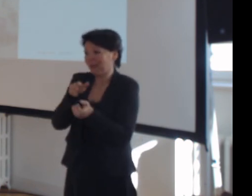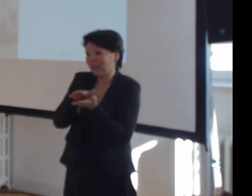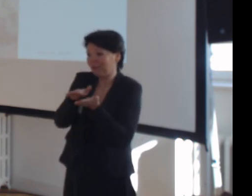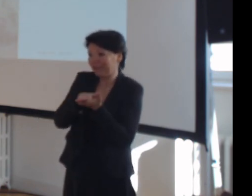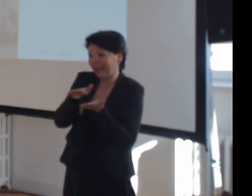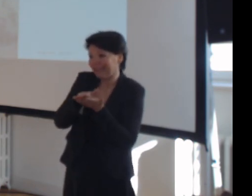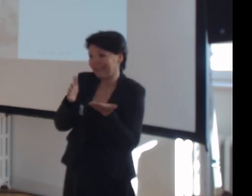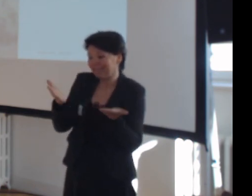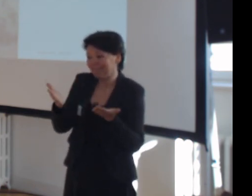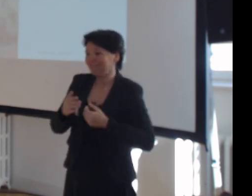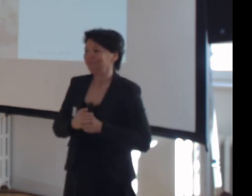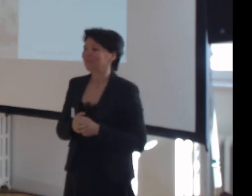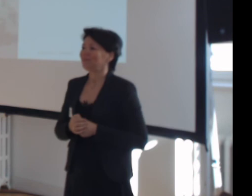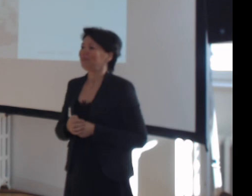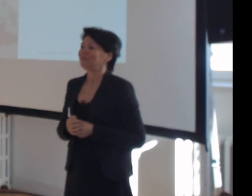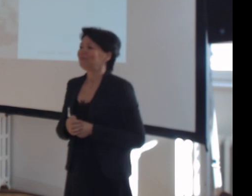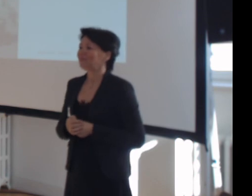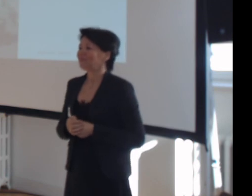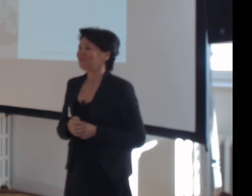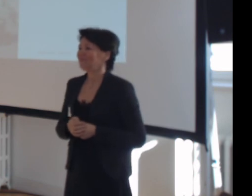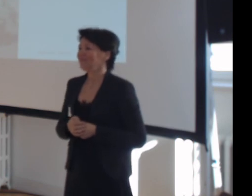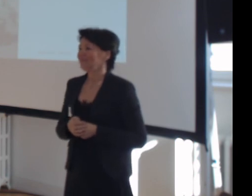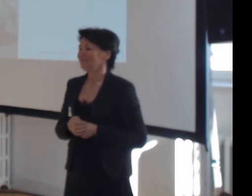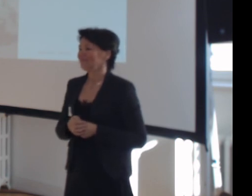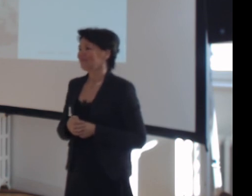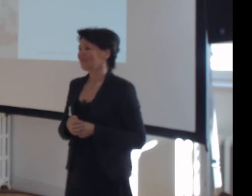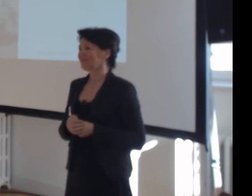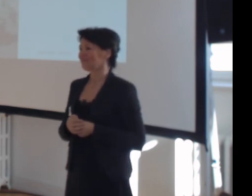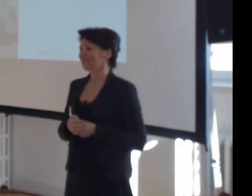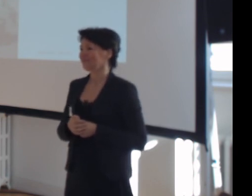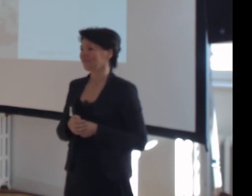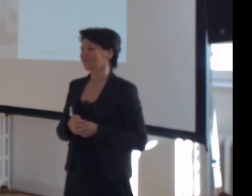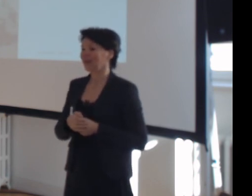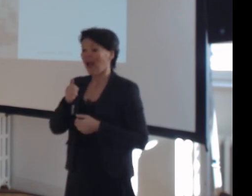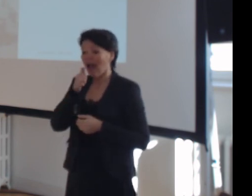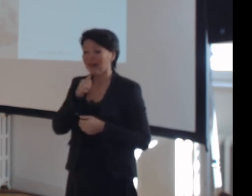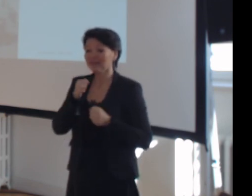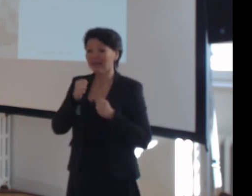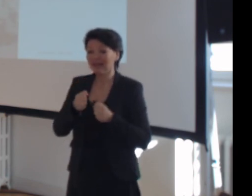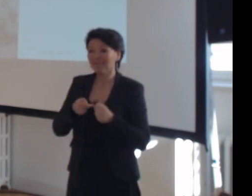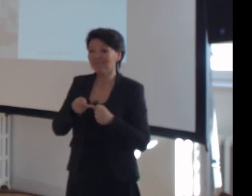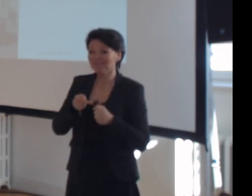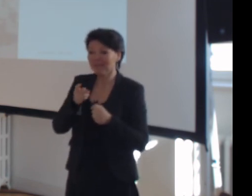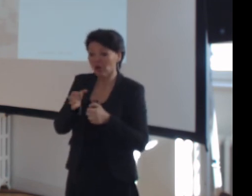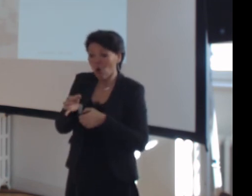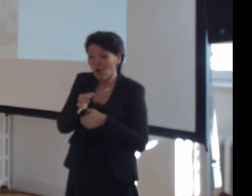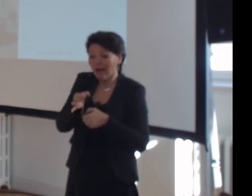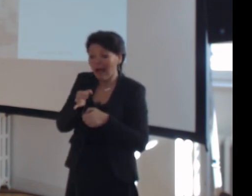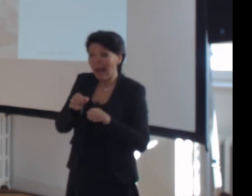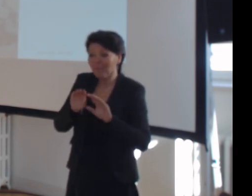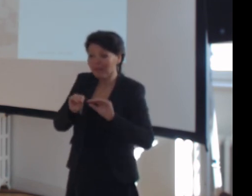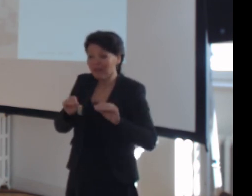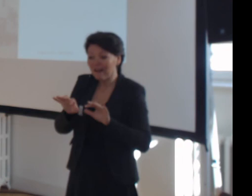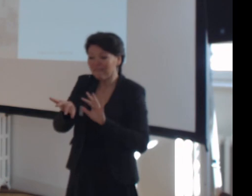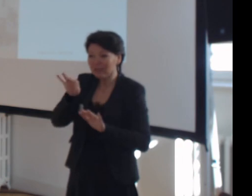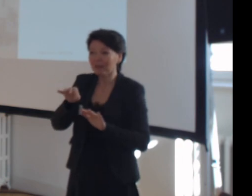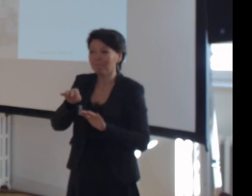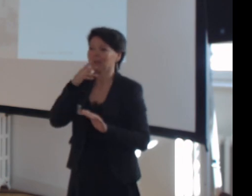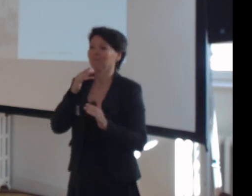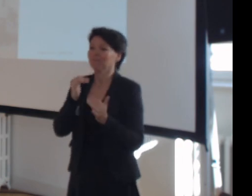successful. So the more local content you can find, the better. For example, local history